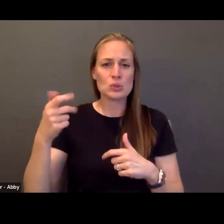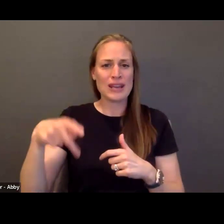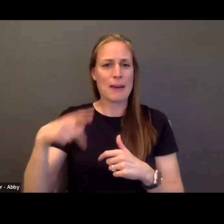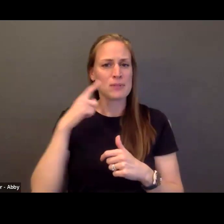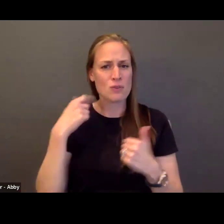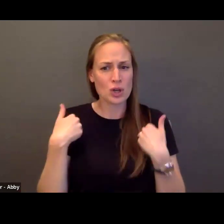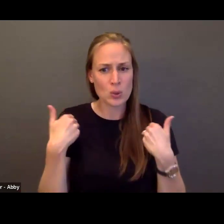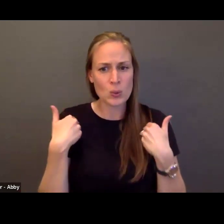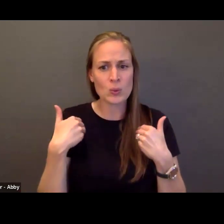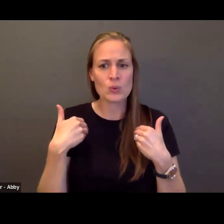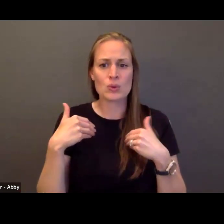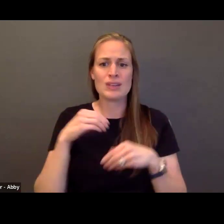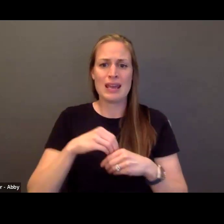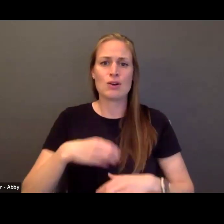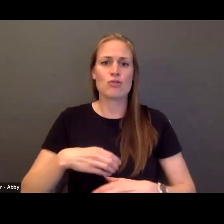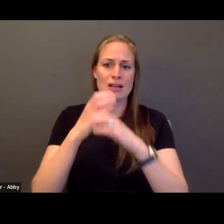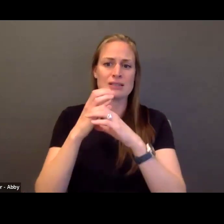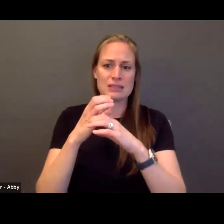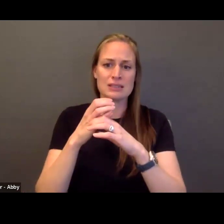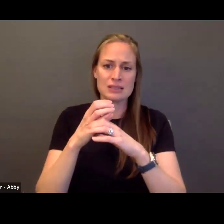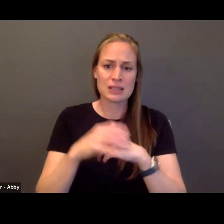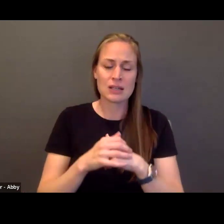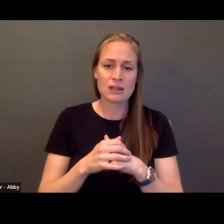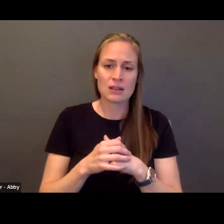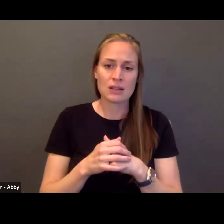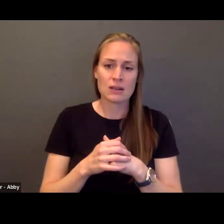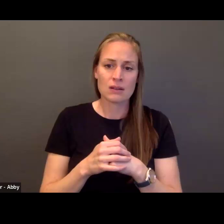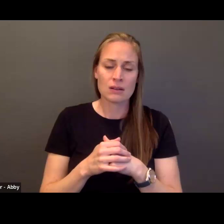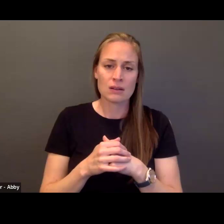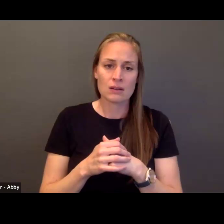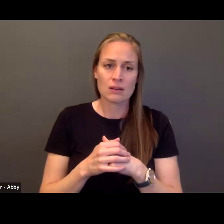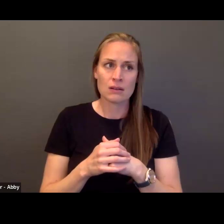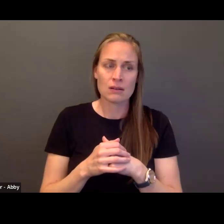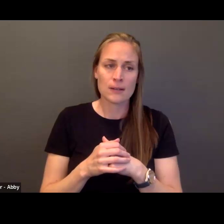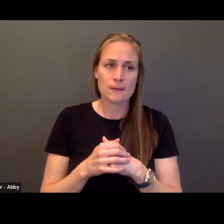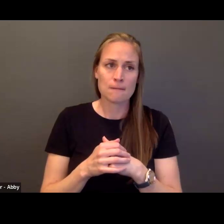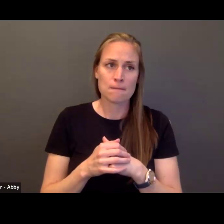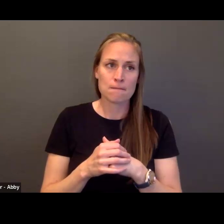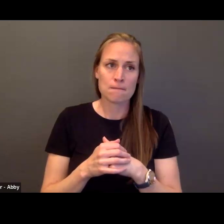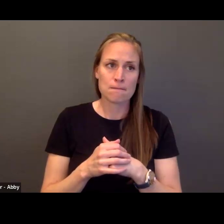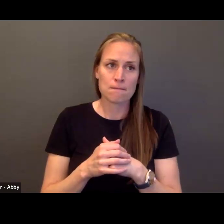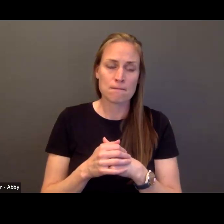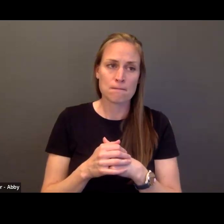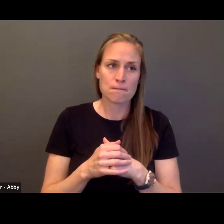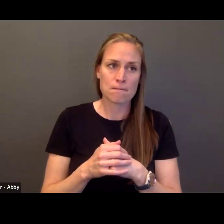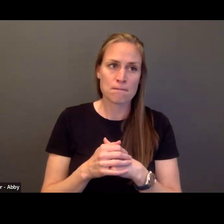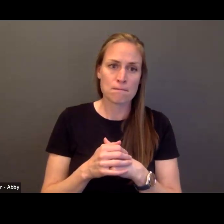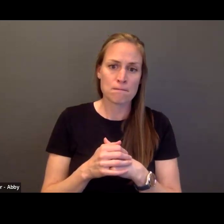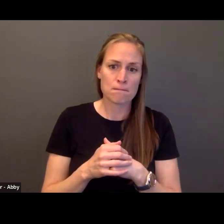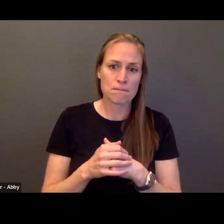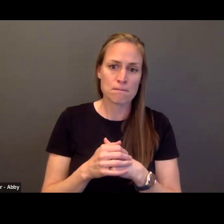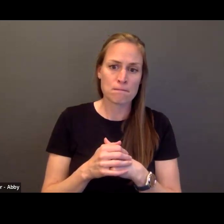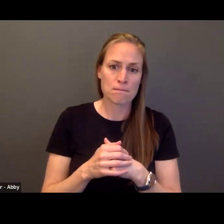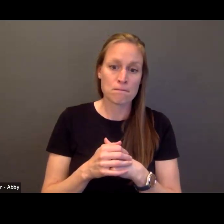passed a wonderful regarding 23-hour youth services, but we still need them. We don't have enough mobile response. Do we have